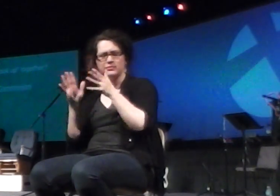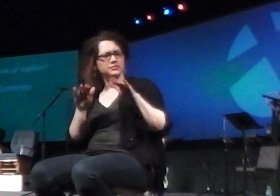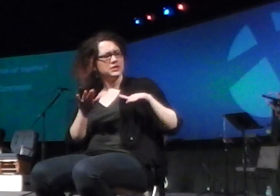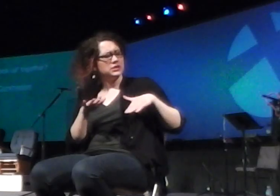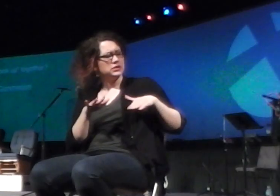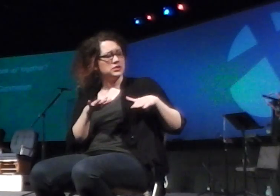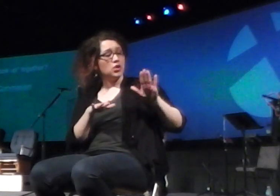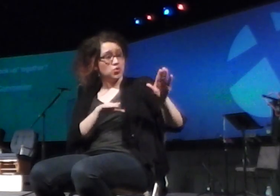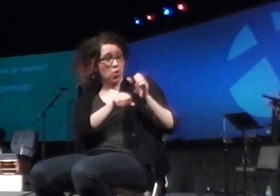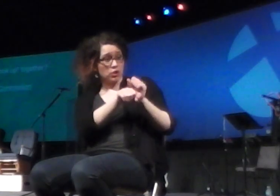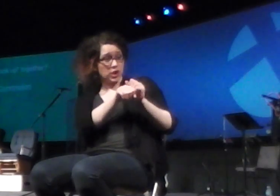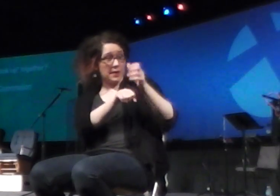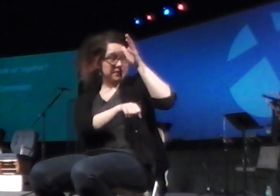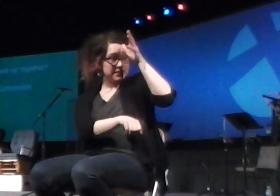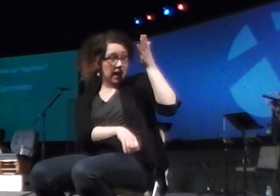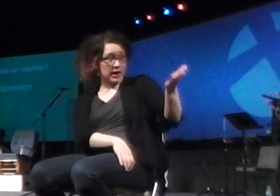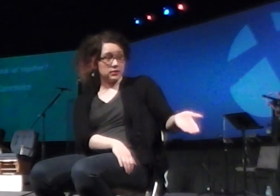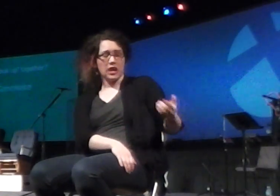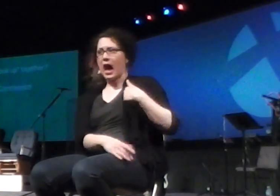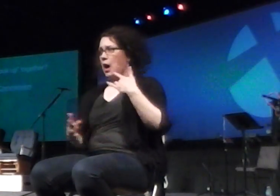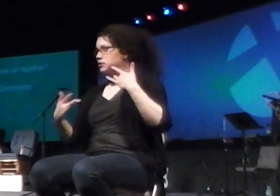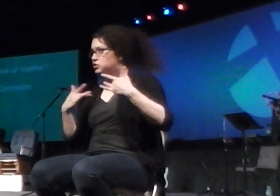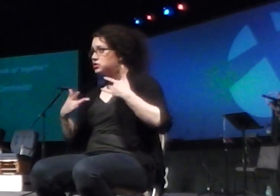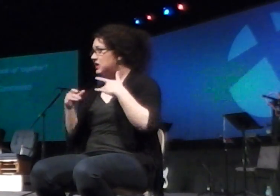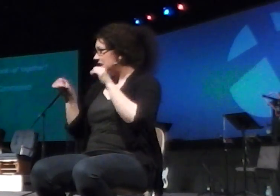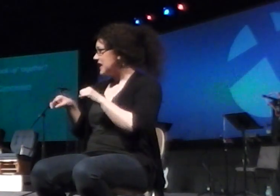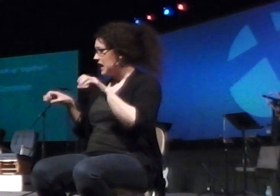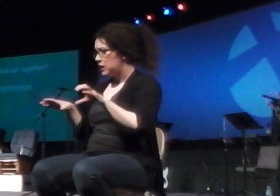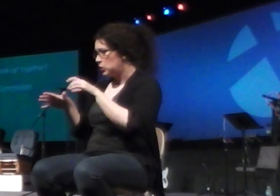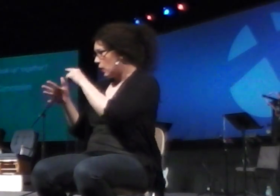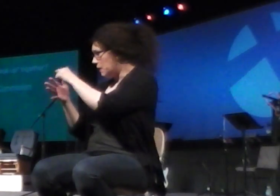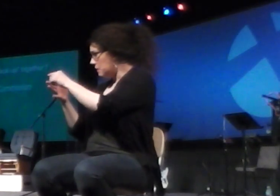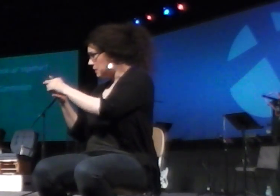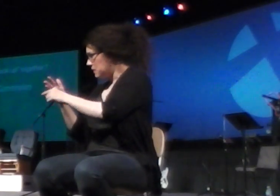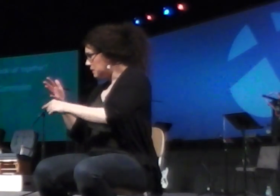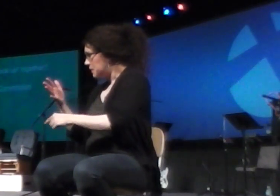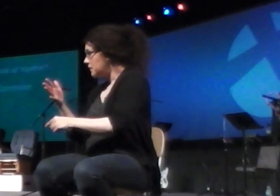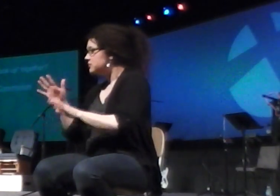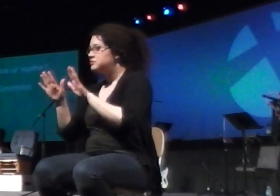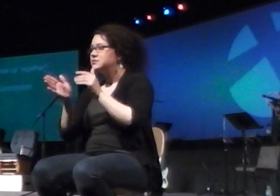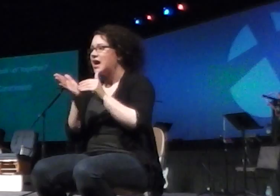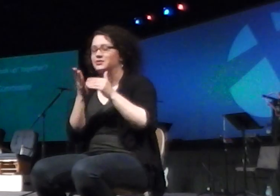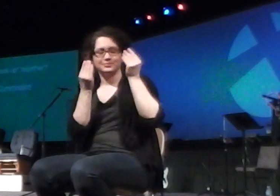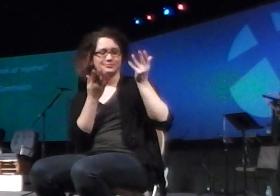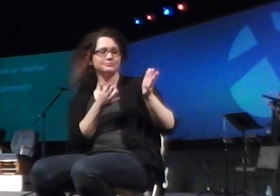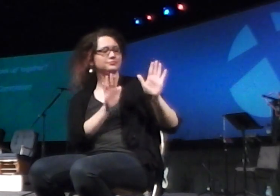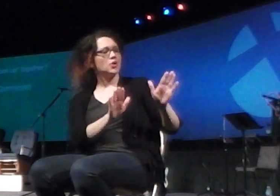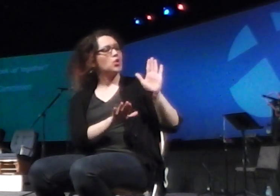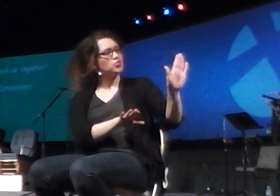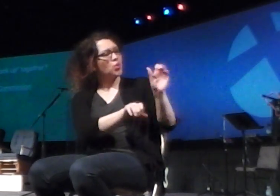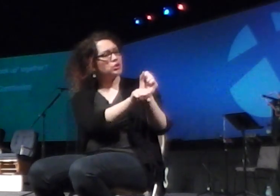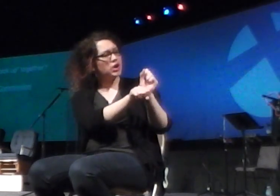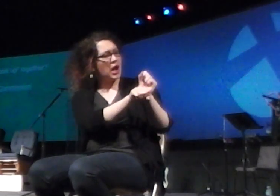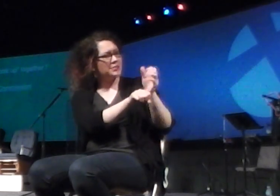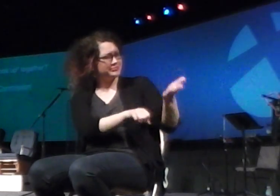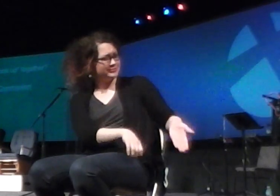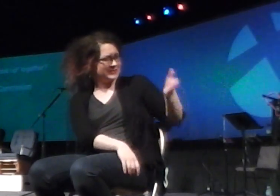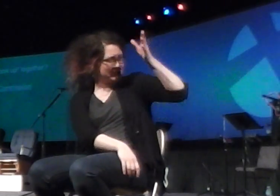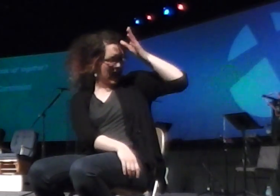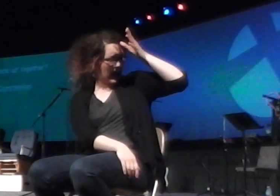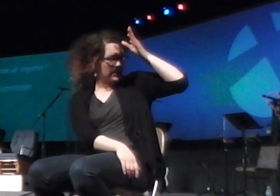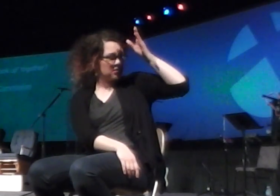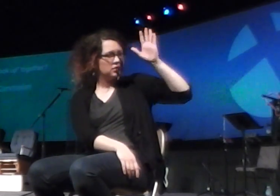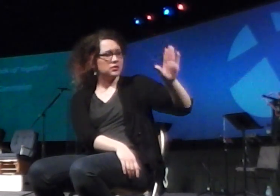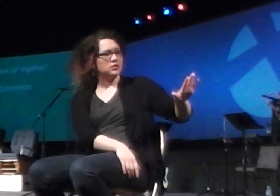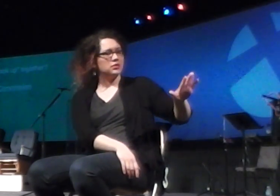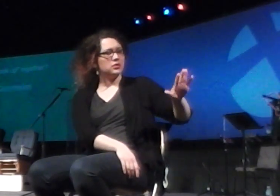listen, your job as a dad, because I was all concerned, well, will he be able to do this? Will he be able to do that? And I remember the doctor said, listen, your job as a dad is just not